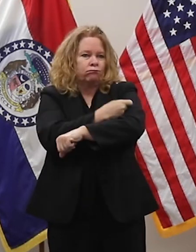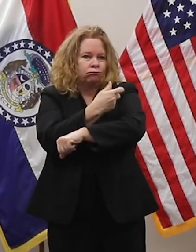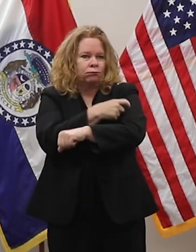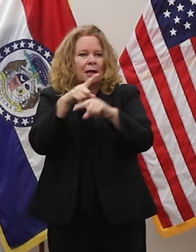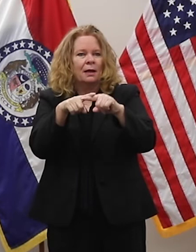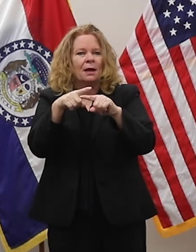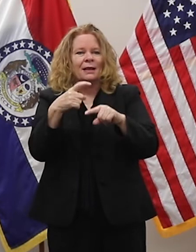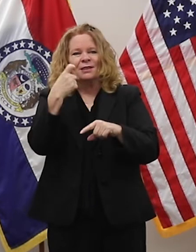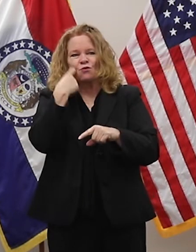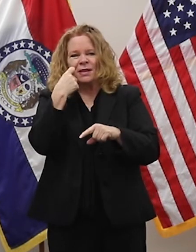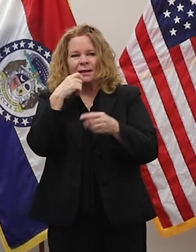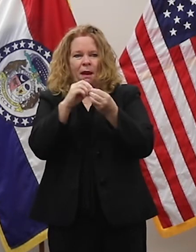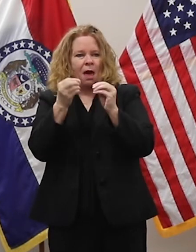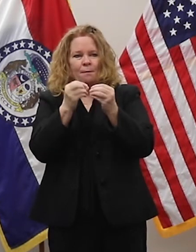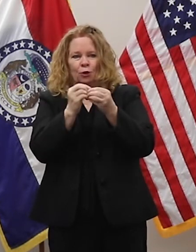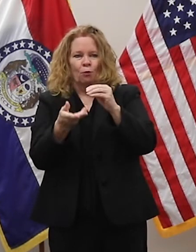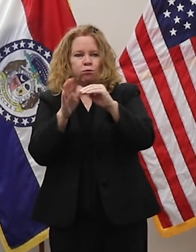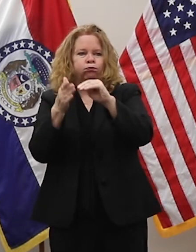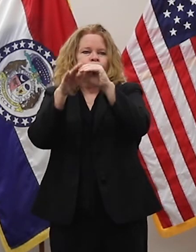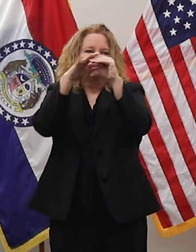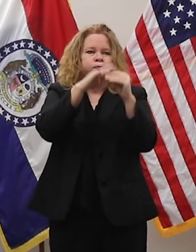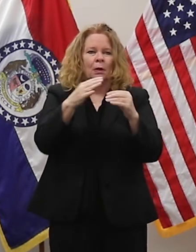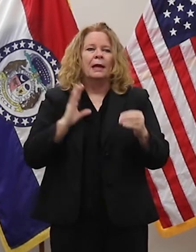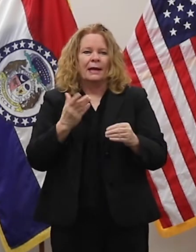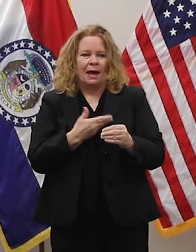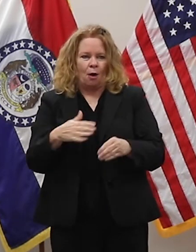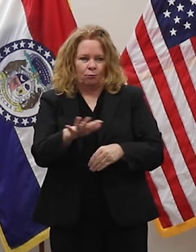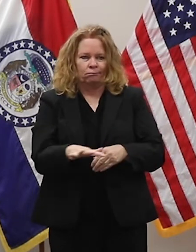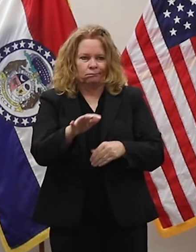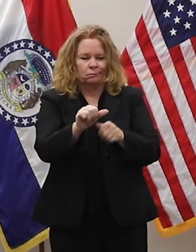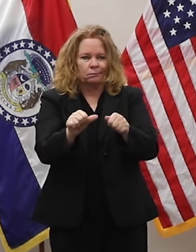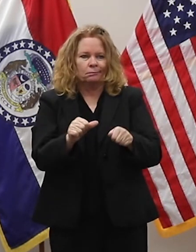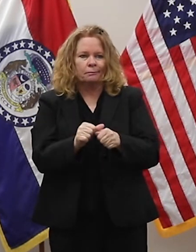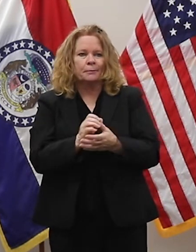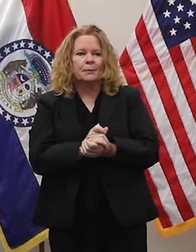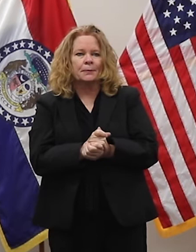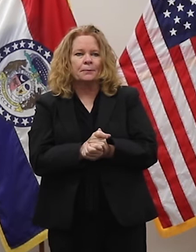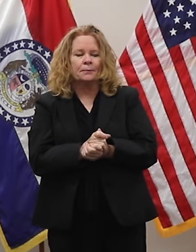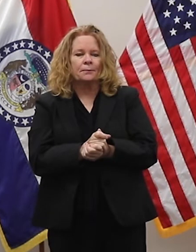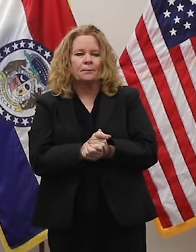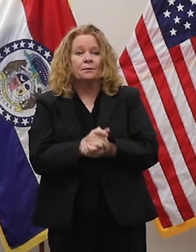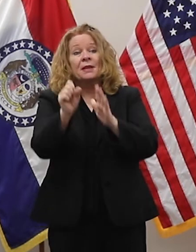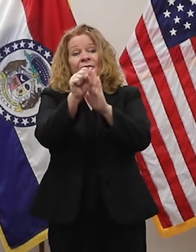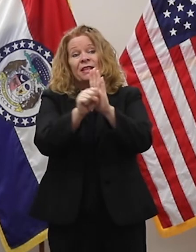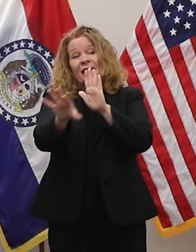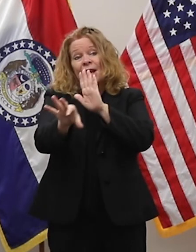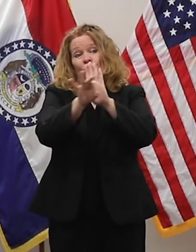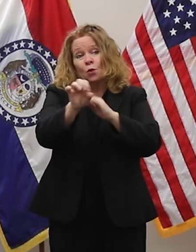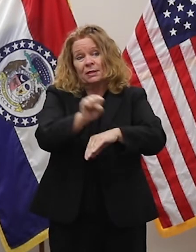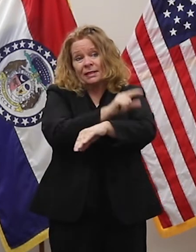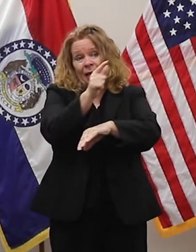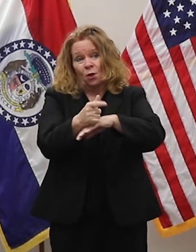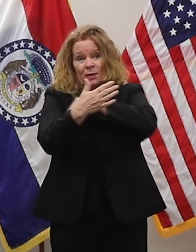on recent increase in transmission of the virus in our region. The state designated the St. Louis County